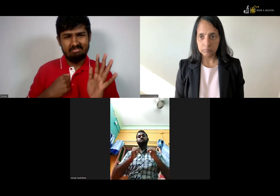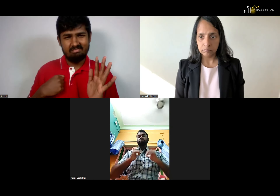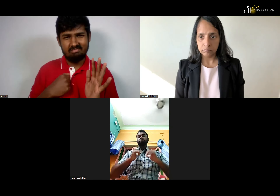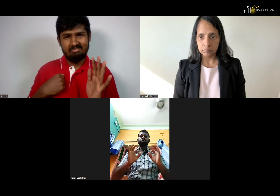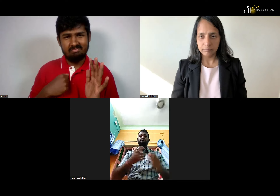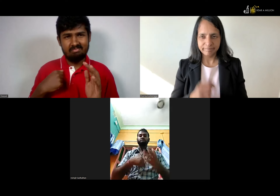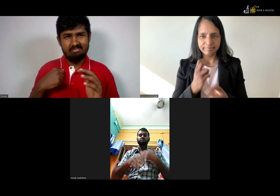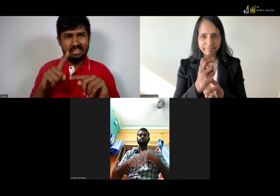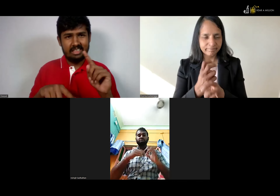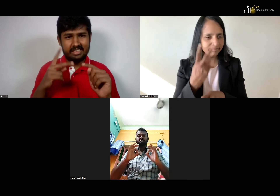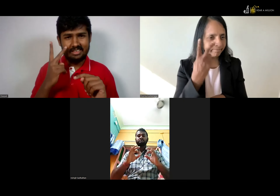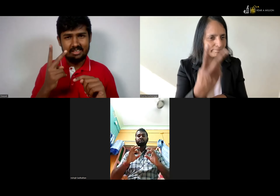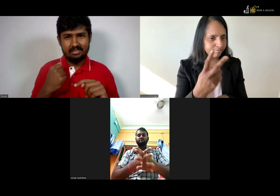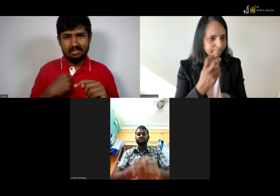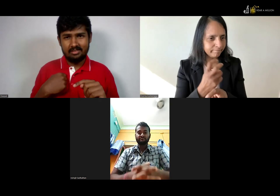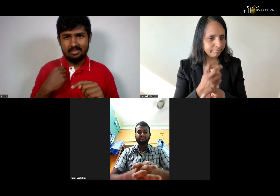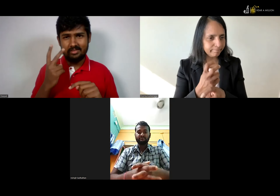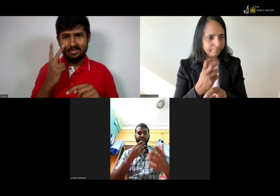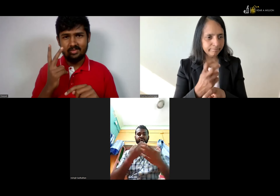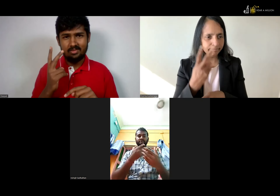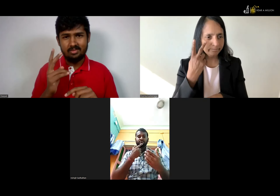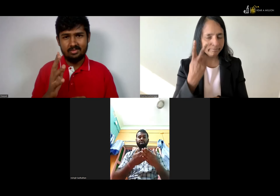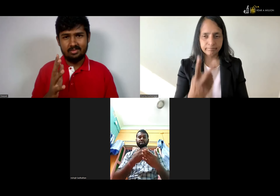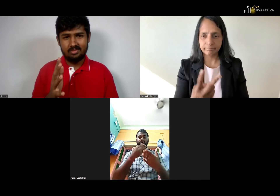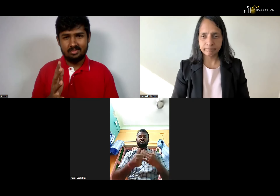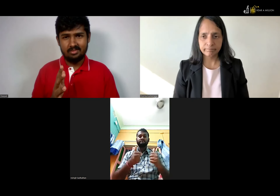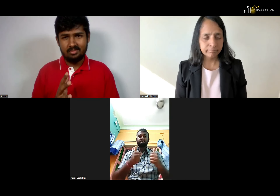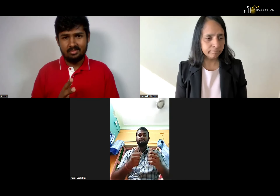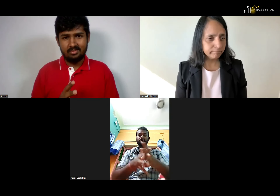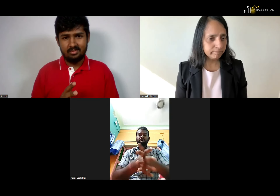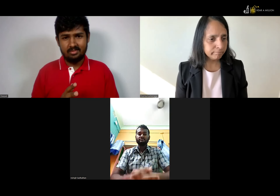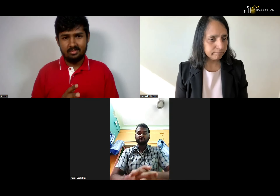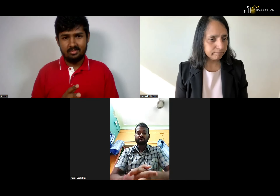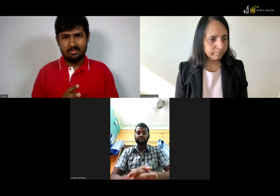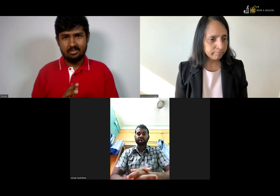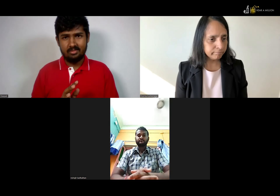I'm sorry that we couldn't understand what you're saying.